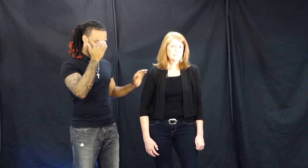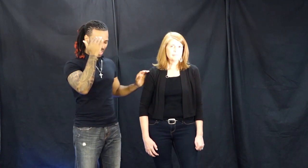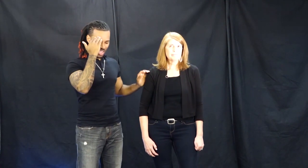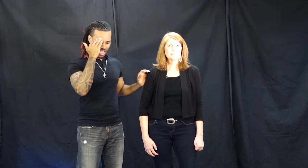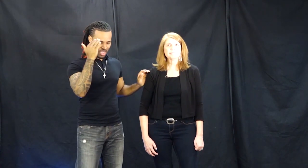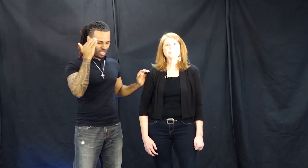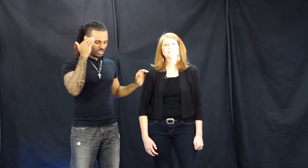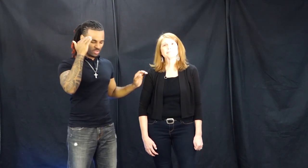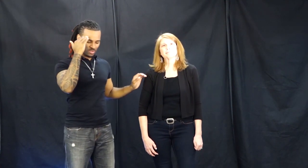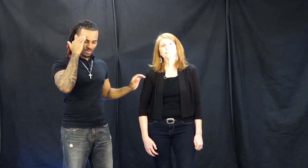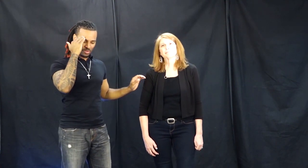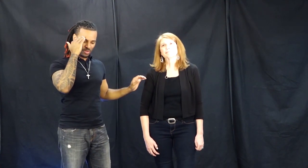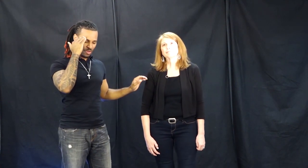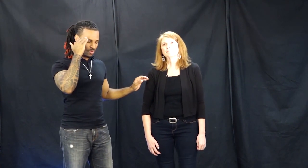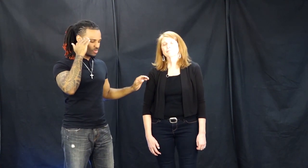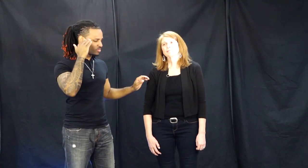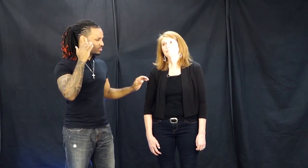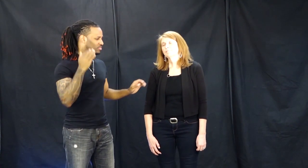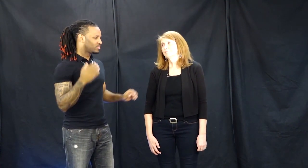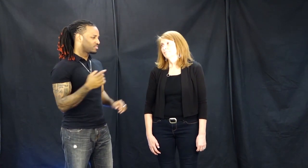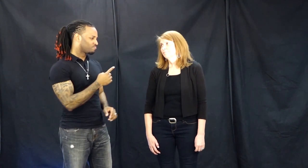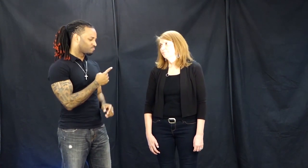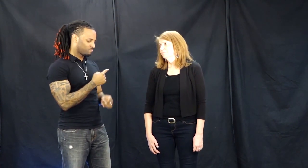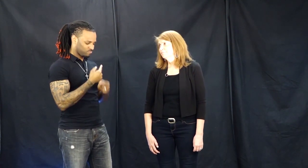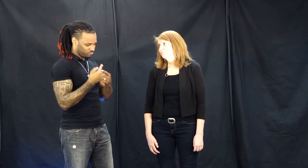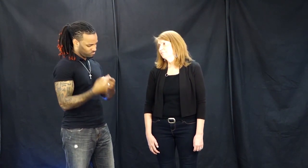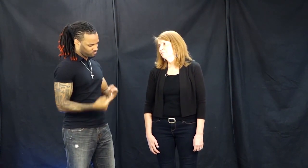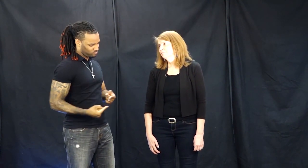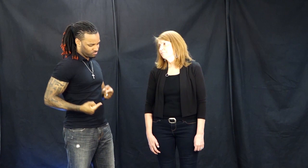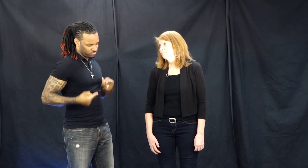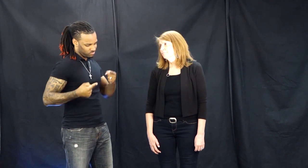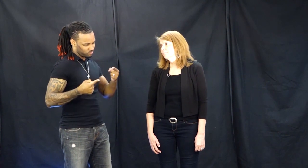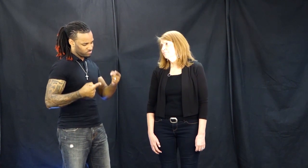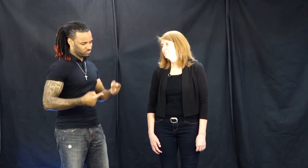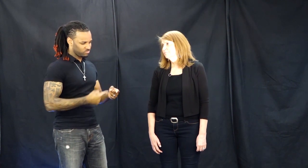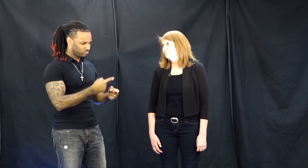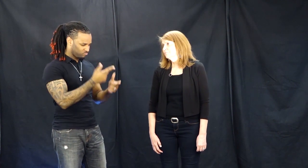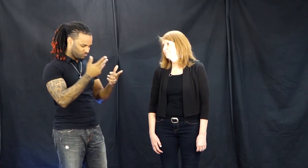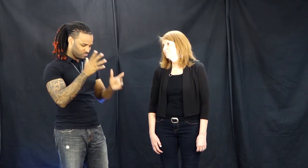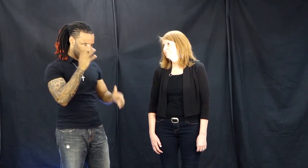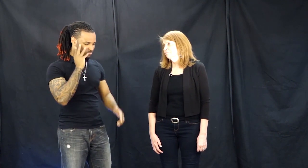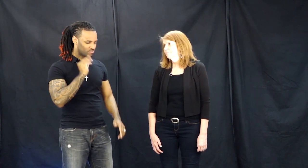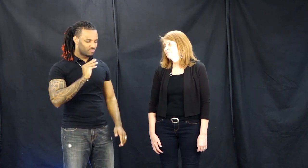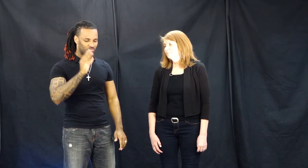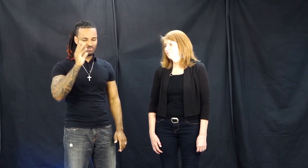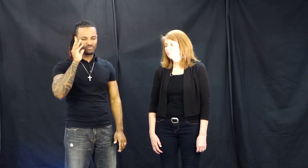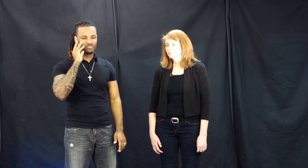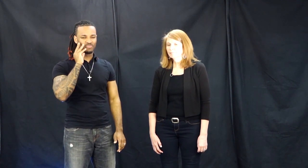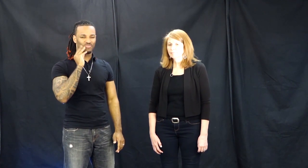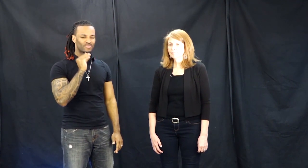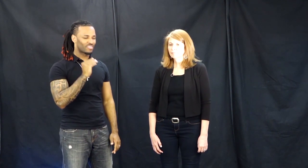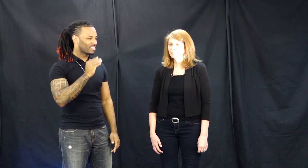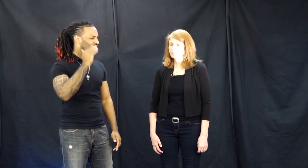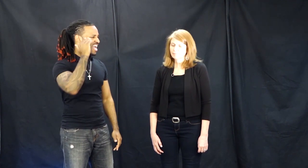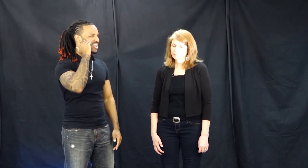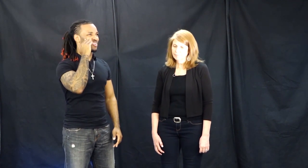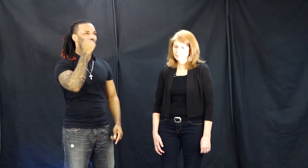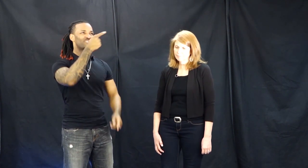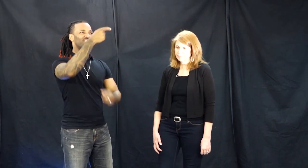don't pretend to know the challenges we're facing. I know there's